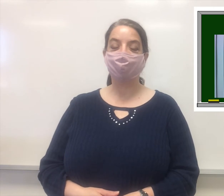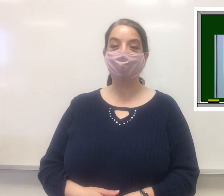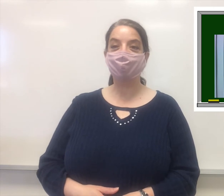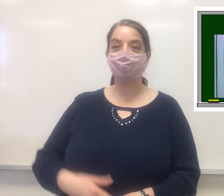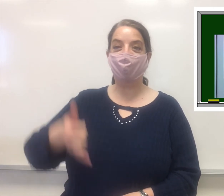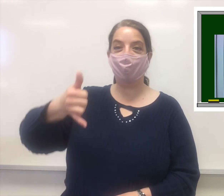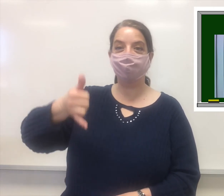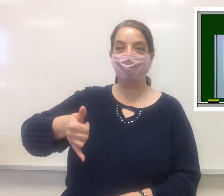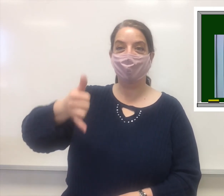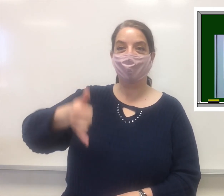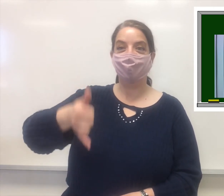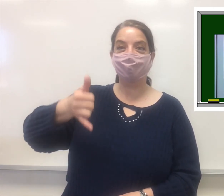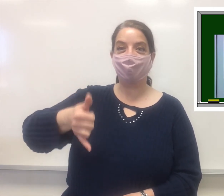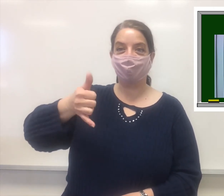Next we have lockers.